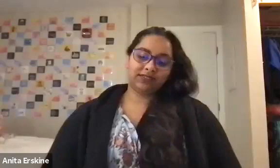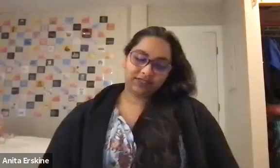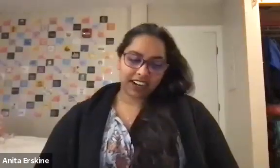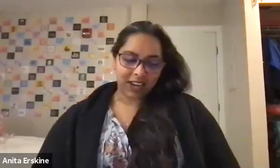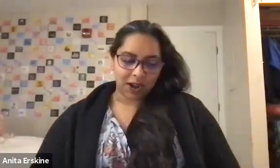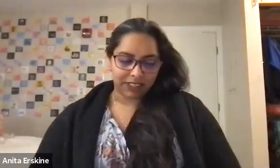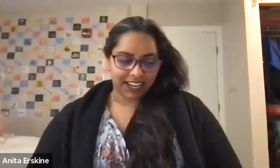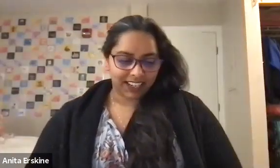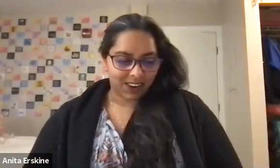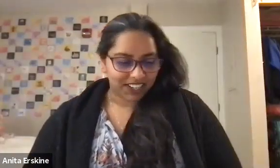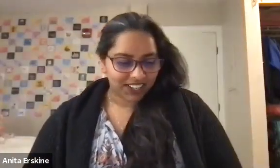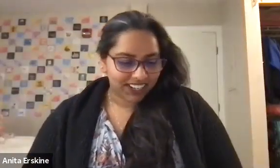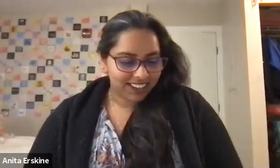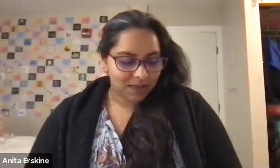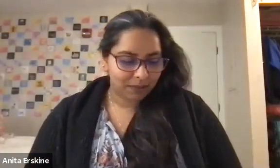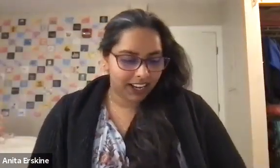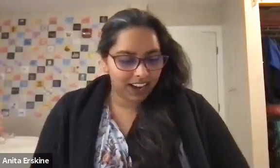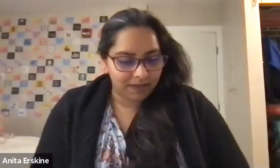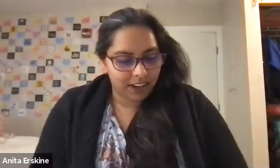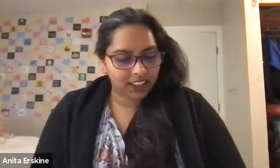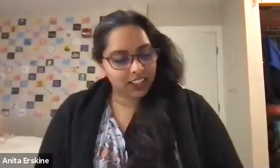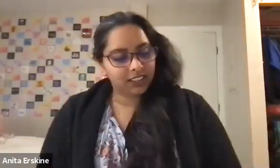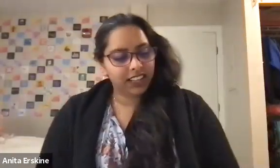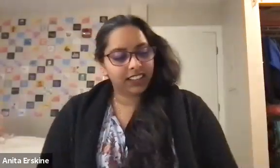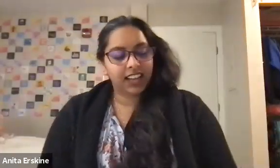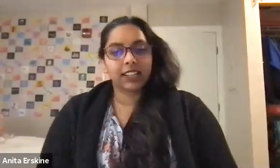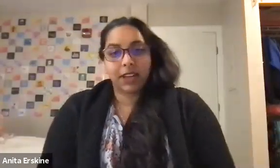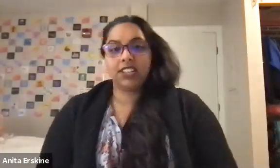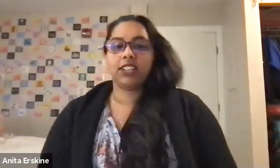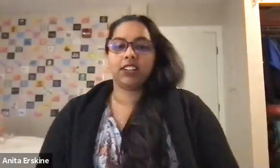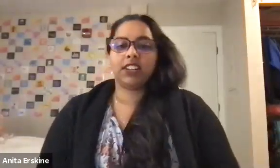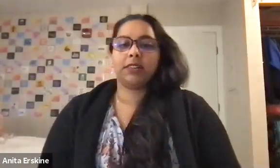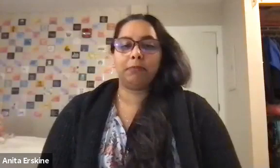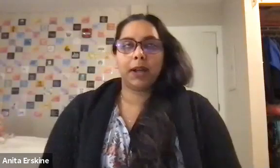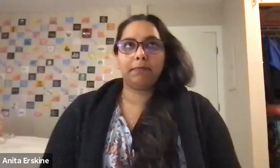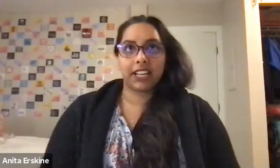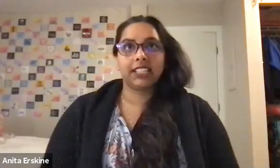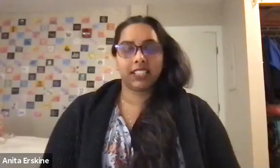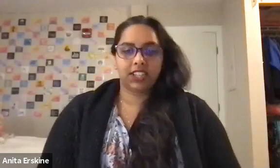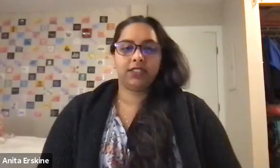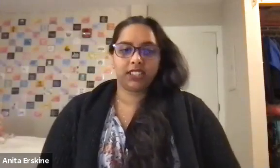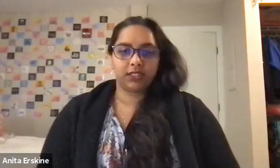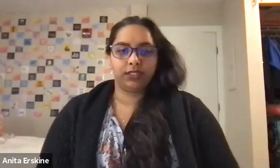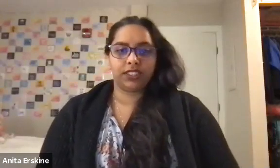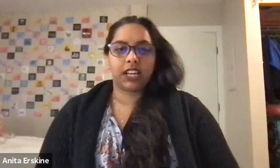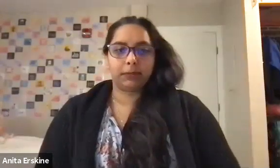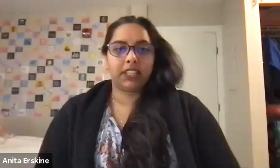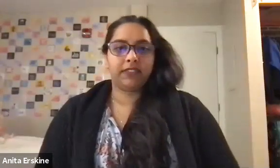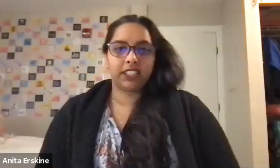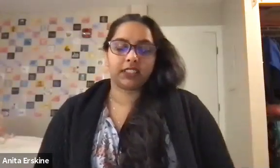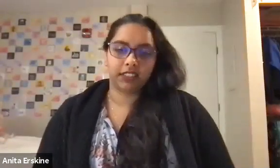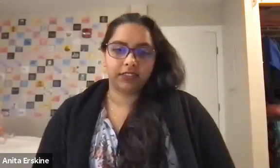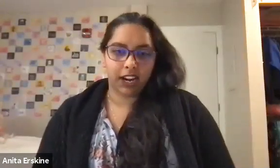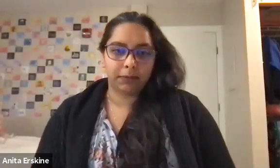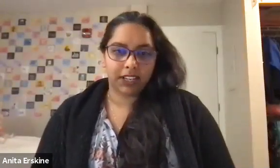That's a very complicated question, but I'll start with, as I mentioned earlier, my biggest issue with schools has been